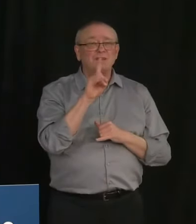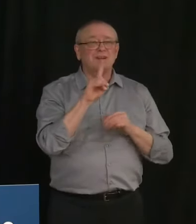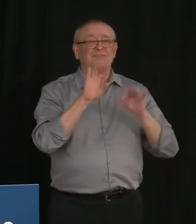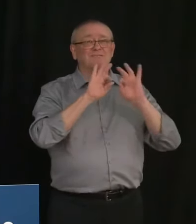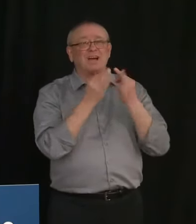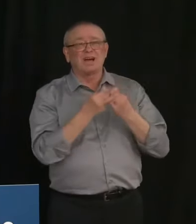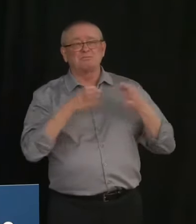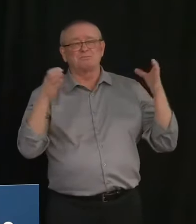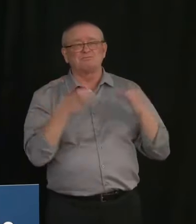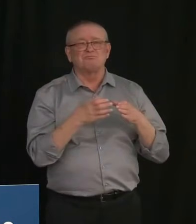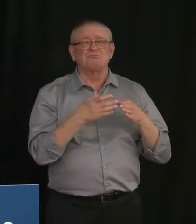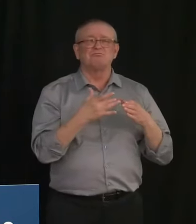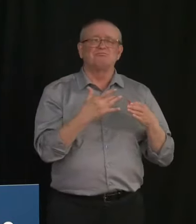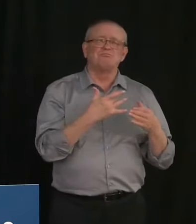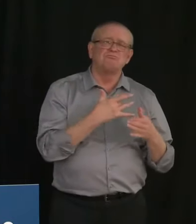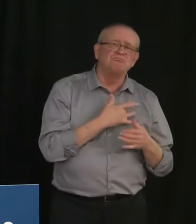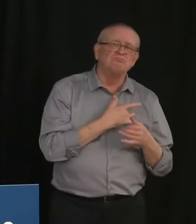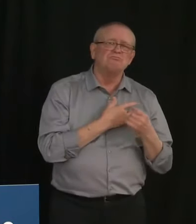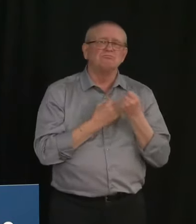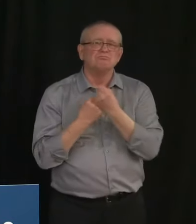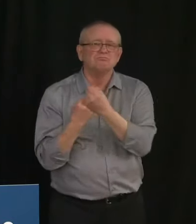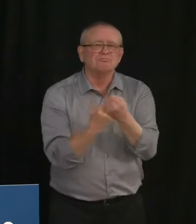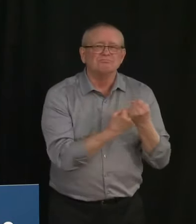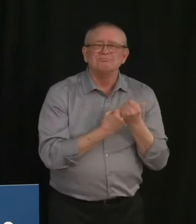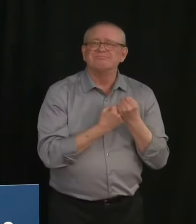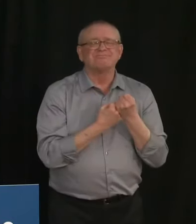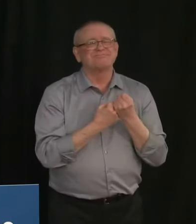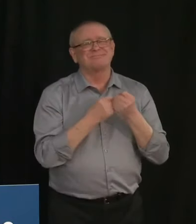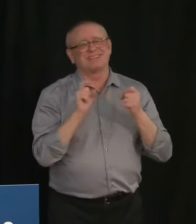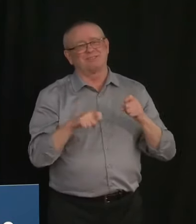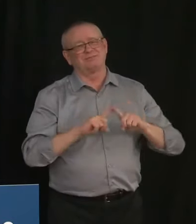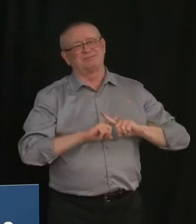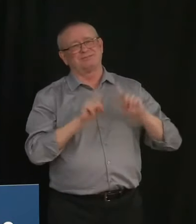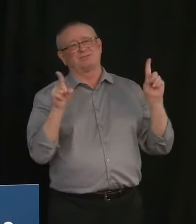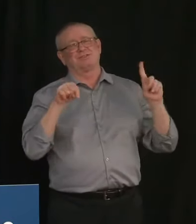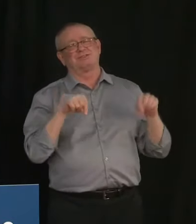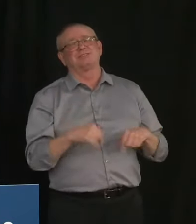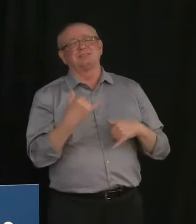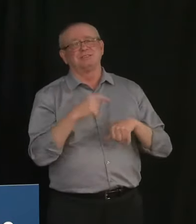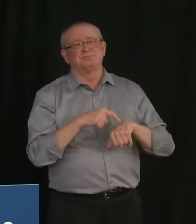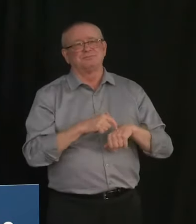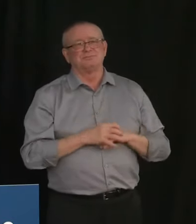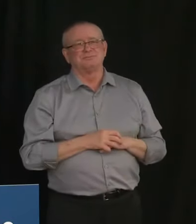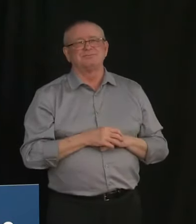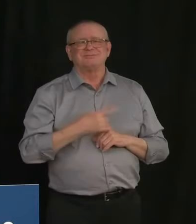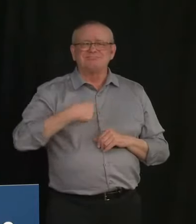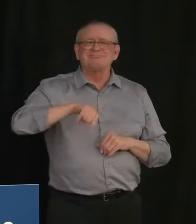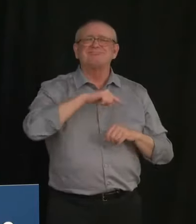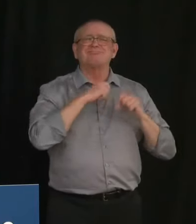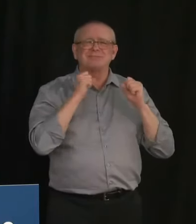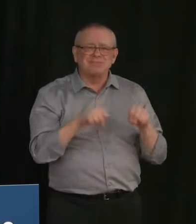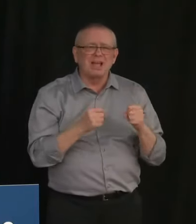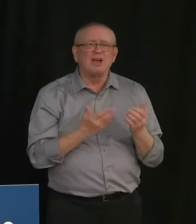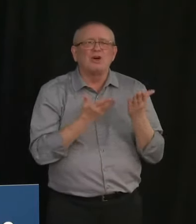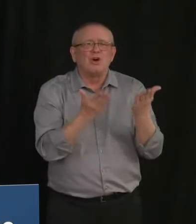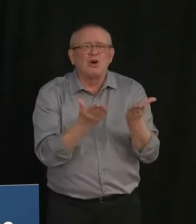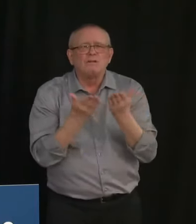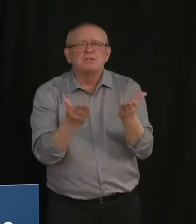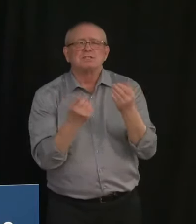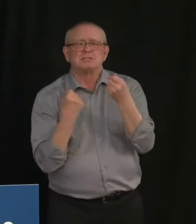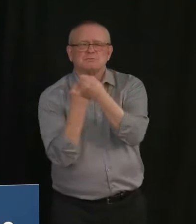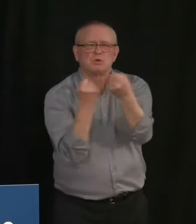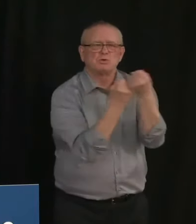used to doing, but there are safe ways to get the support you need to help you through this challenging time.